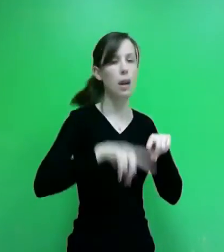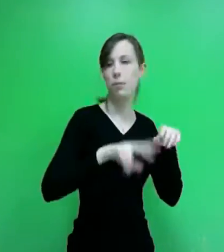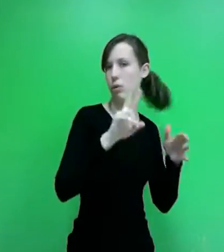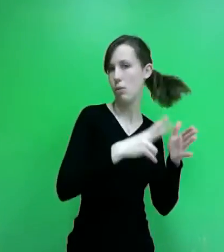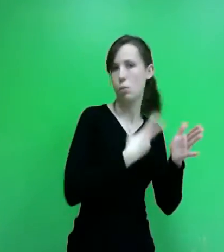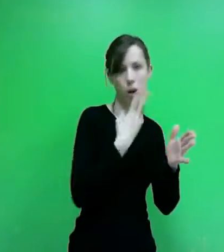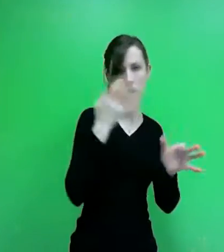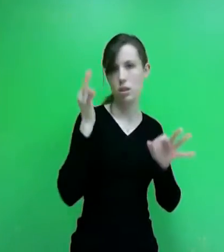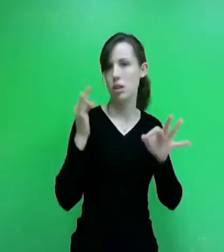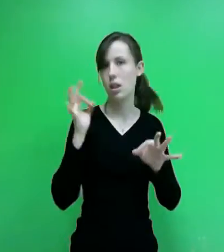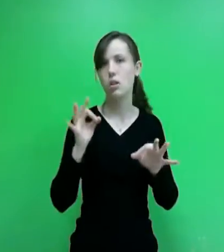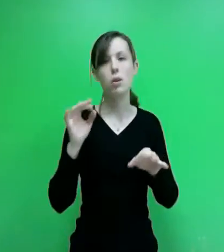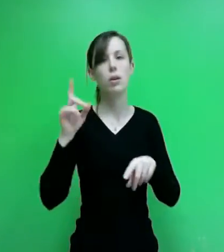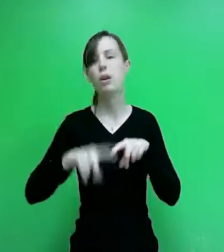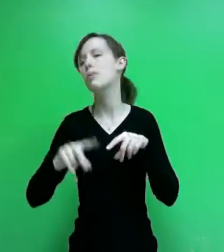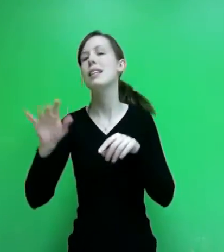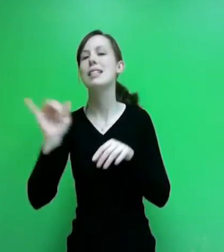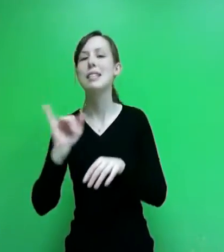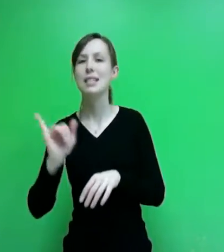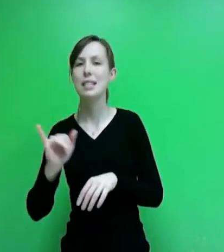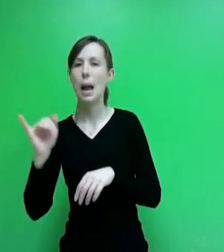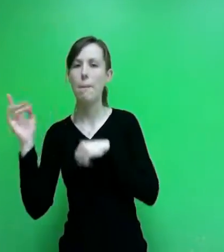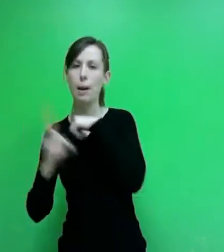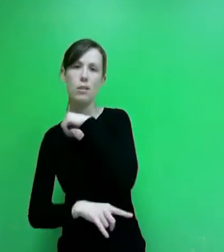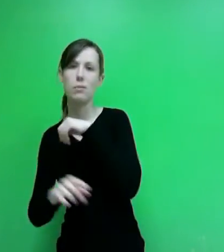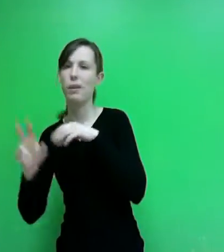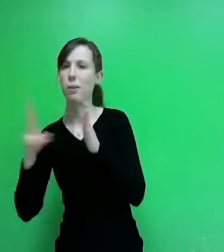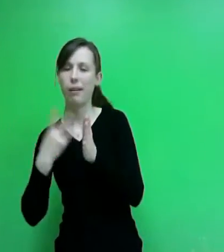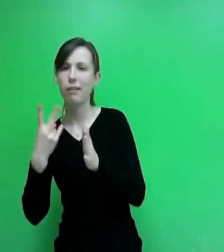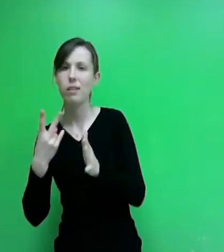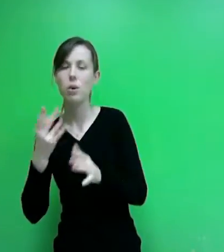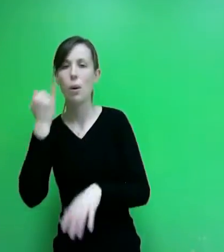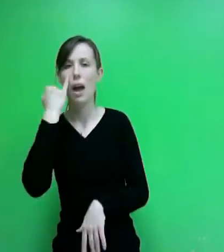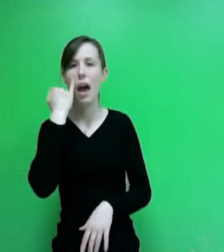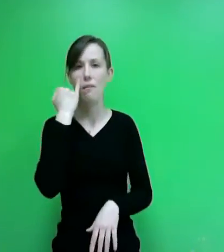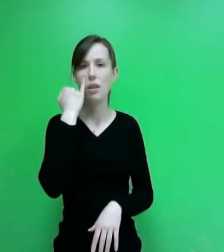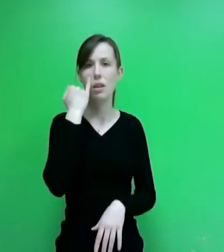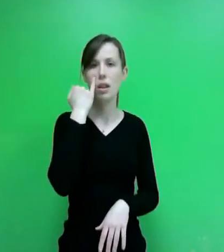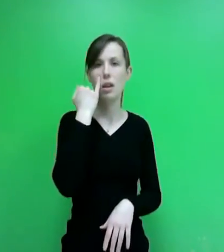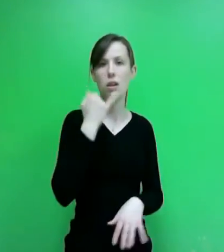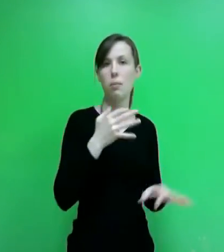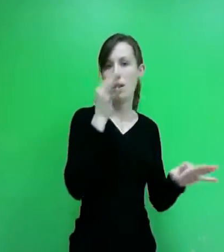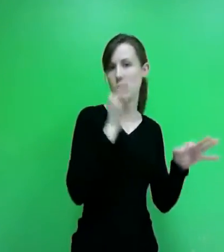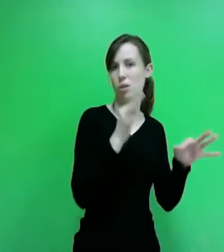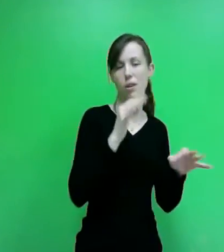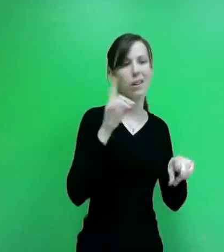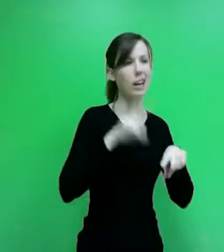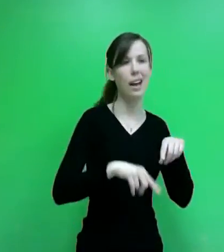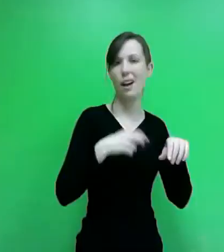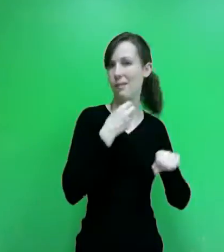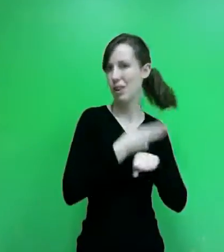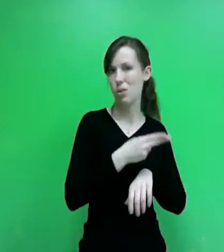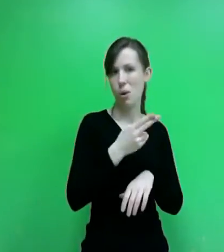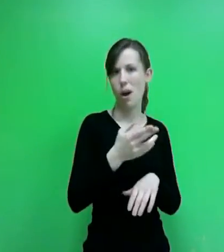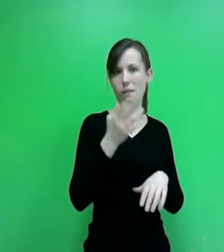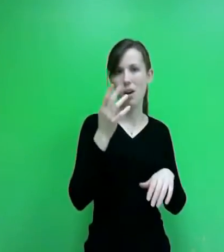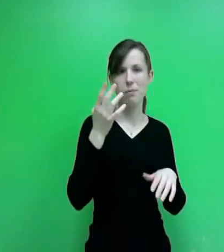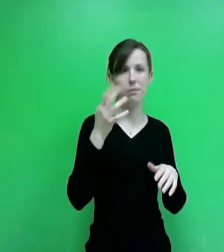crime. In other words, if the prosecuting attorney couldn't convict you of a crime and he's upset about it and he or she